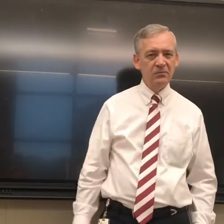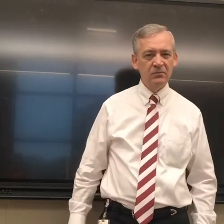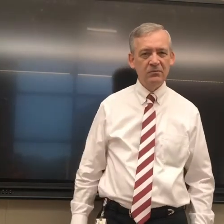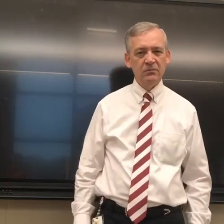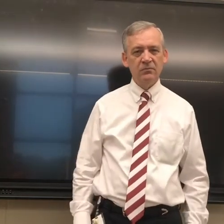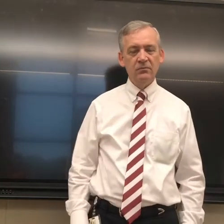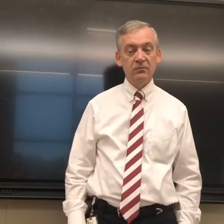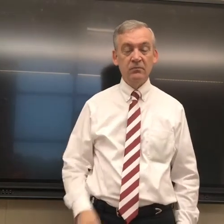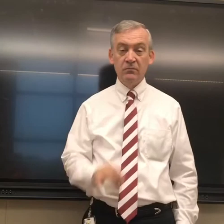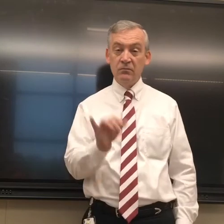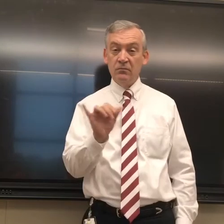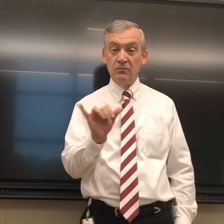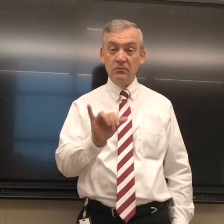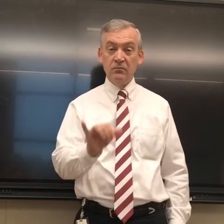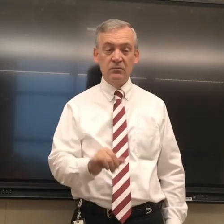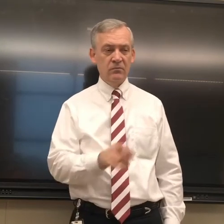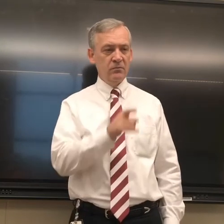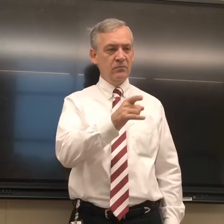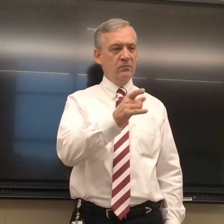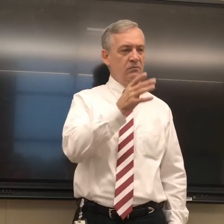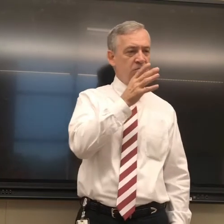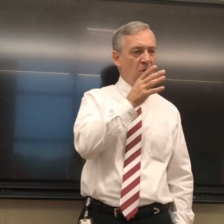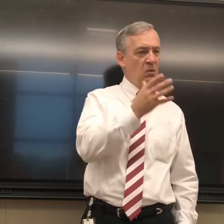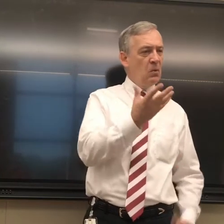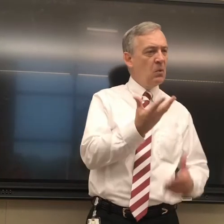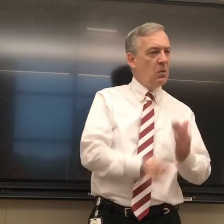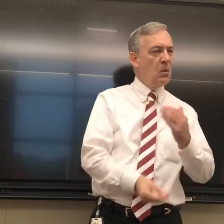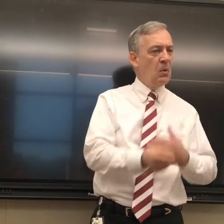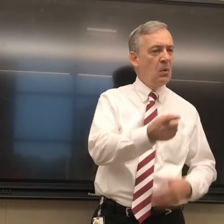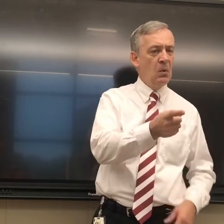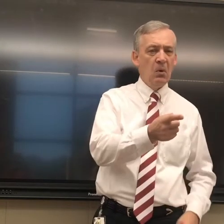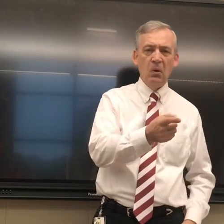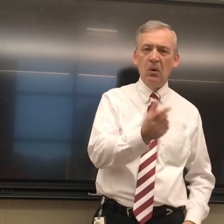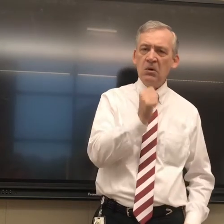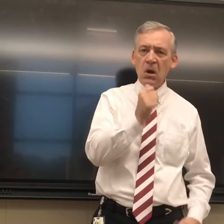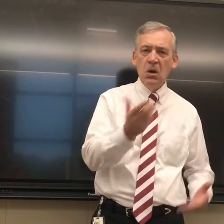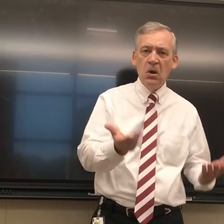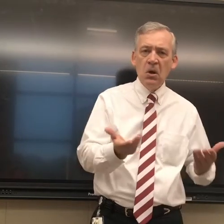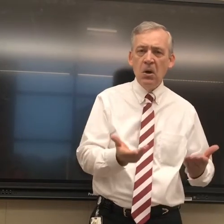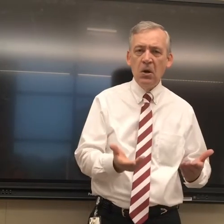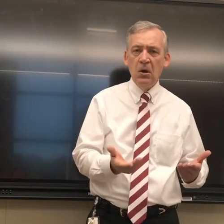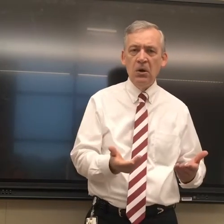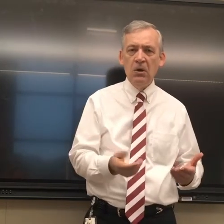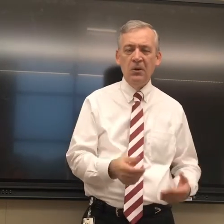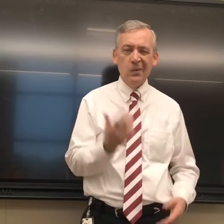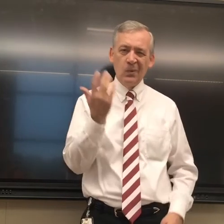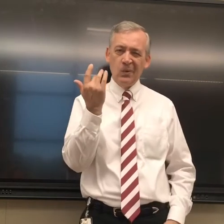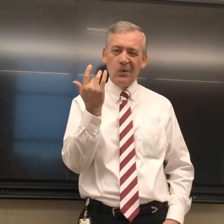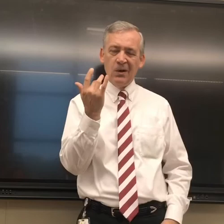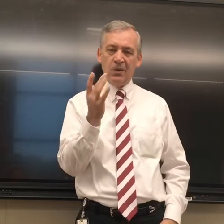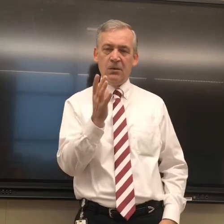Nor did I notice my mother's absence, for she always worked until well into the